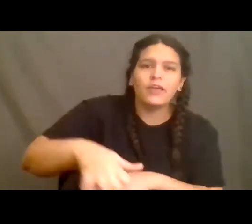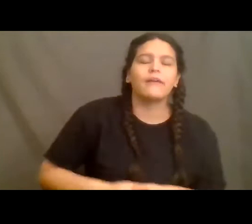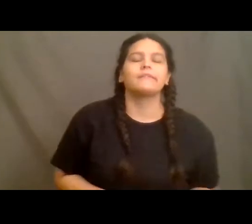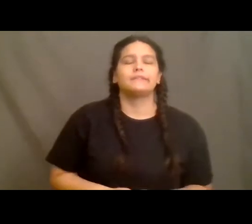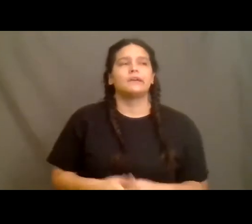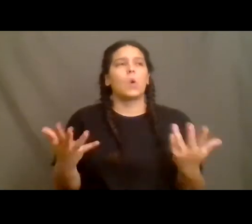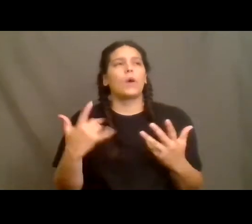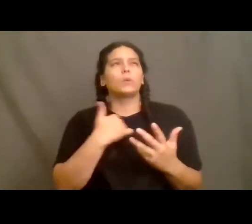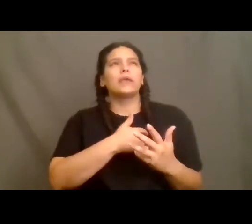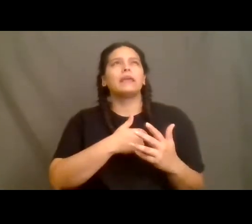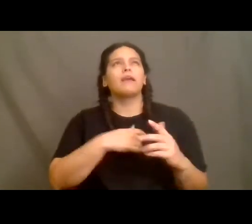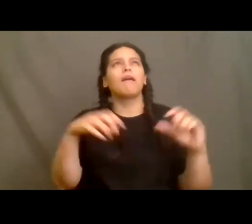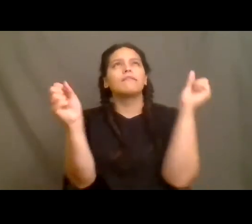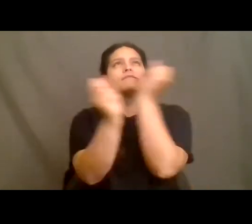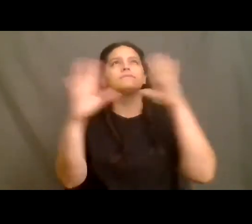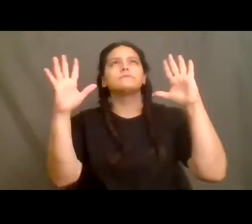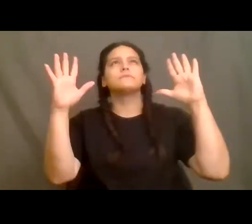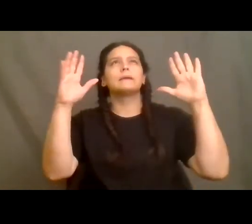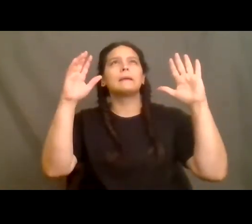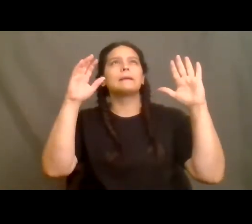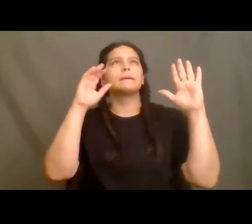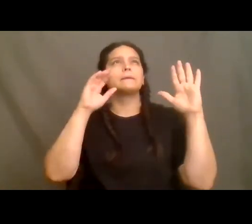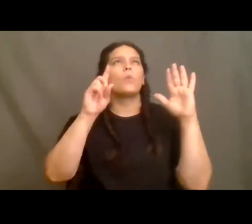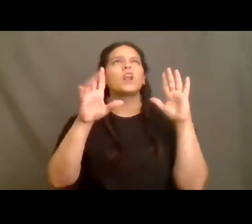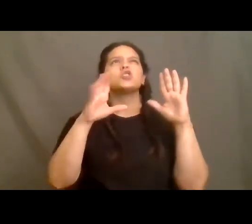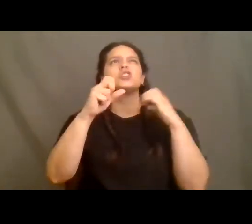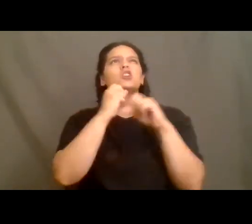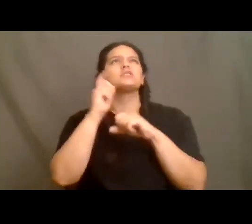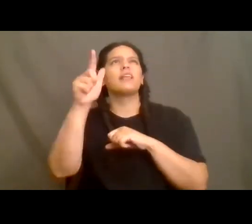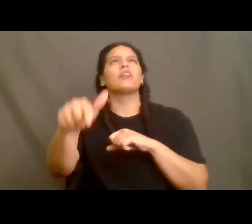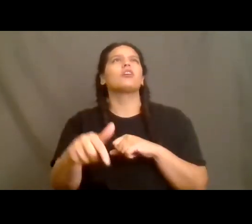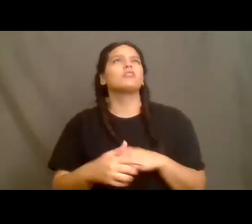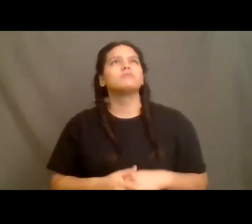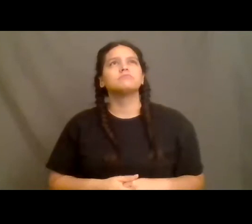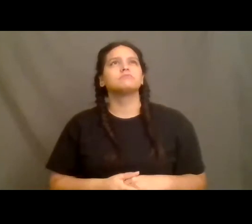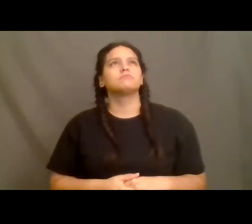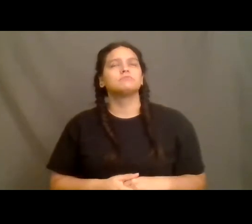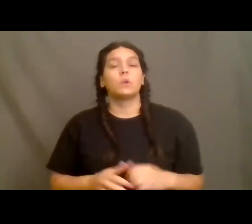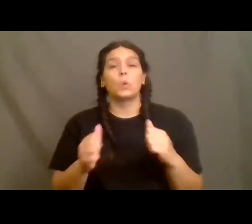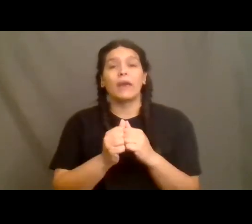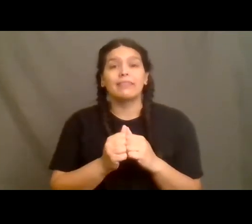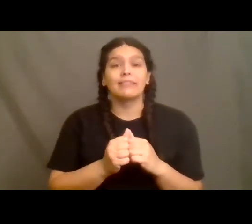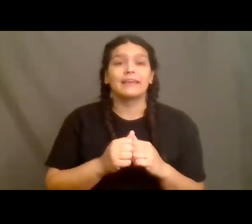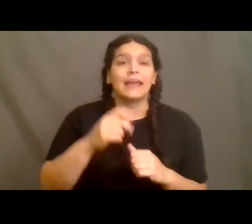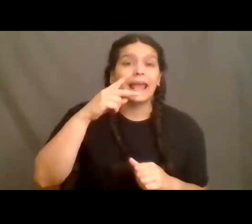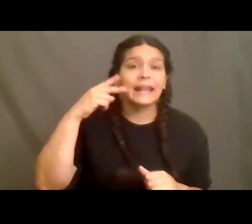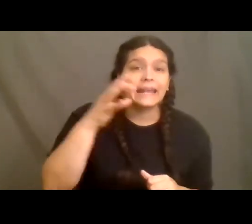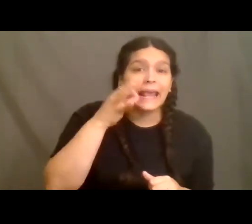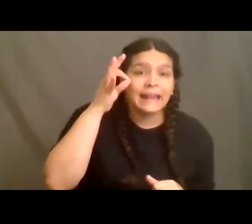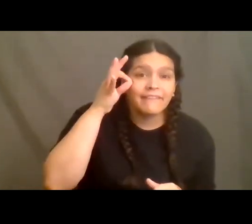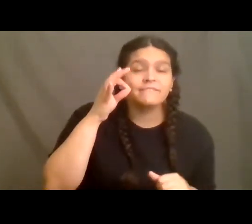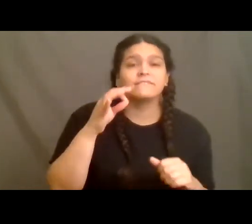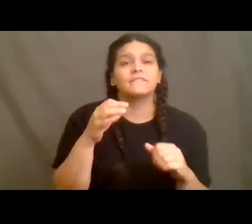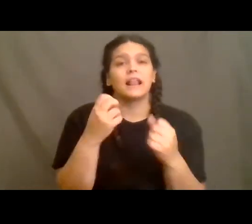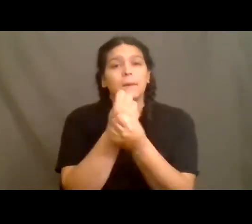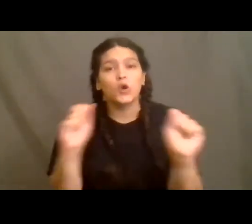foresee 100 years from now in terms of Native liberation and Black liberation.